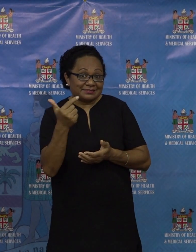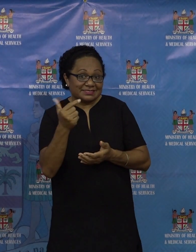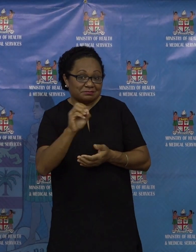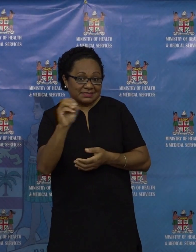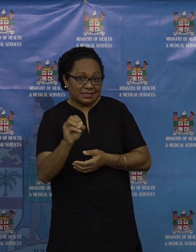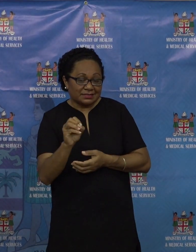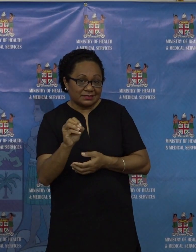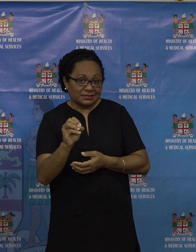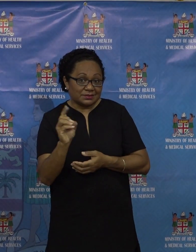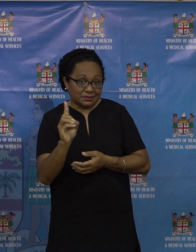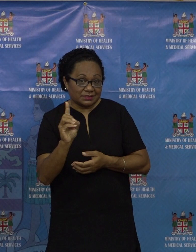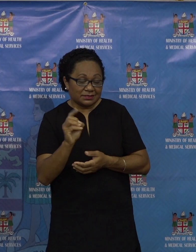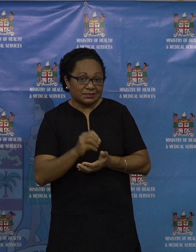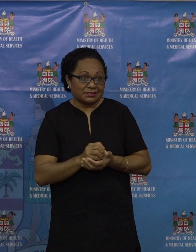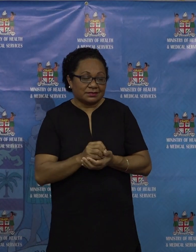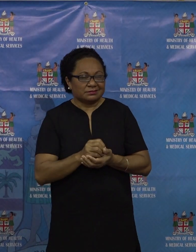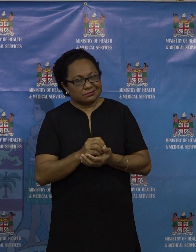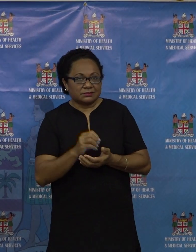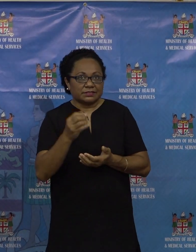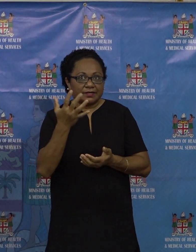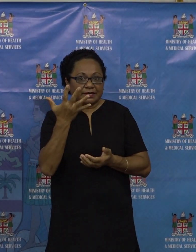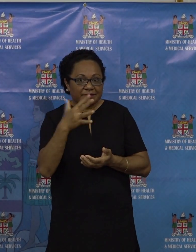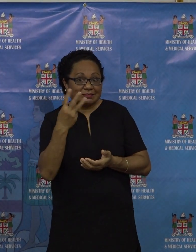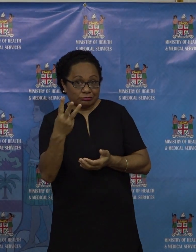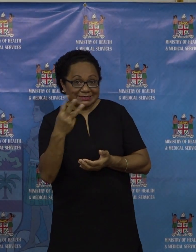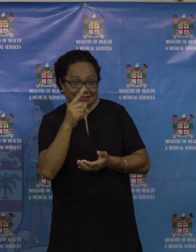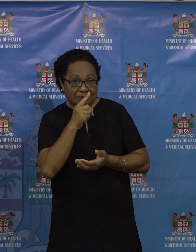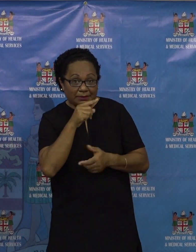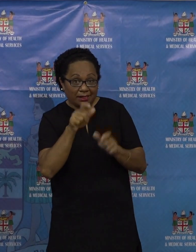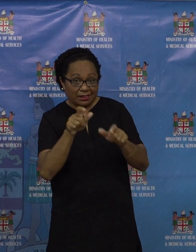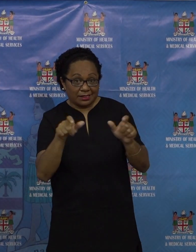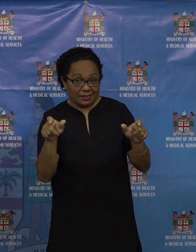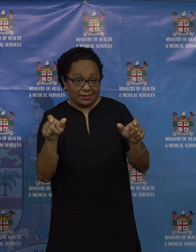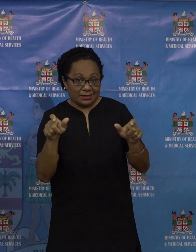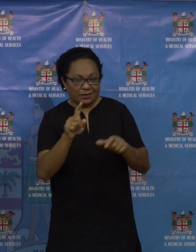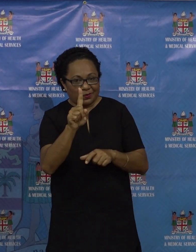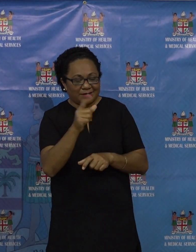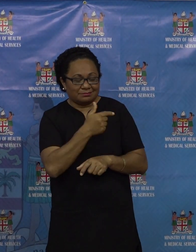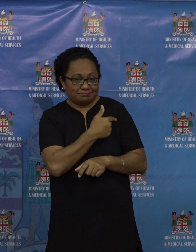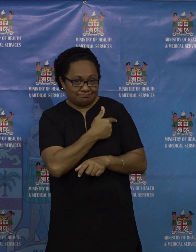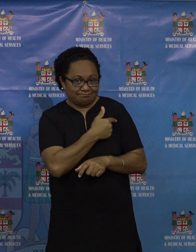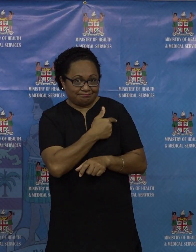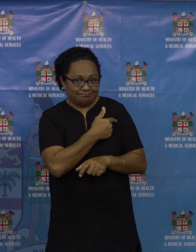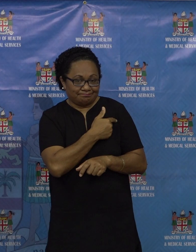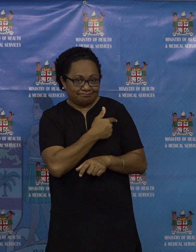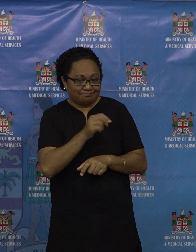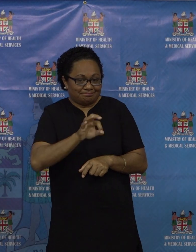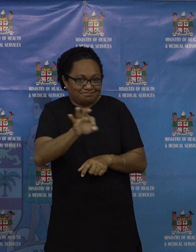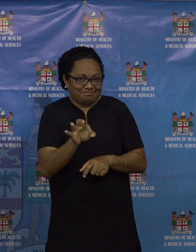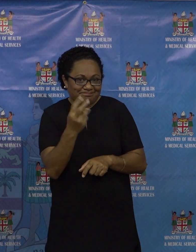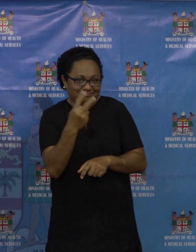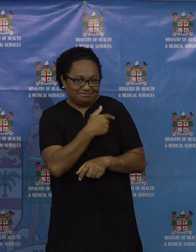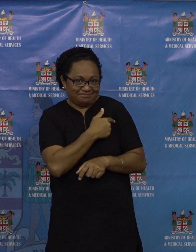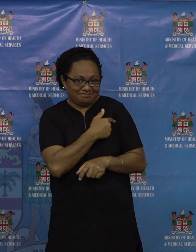17%, or about 53 individuals, have had only one dose and are not fully